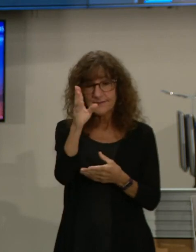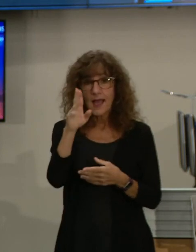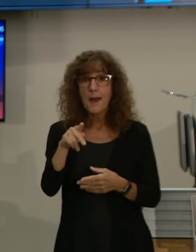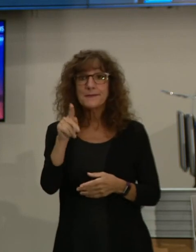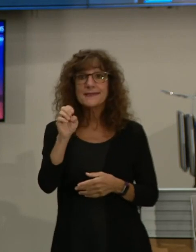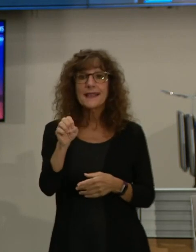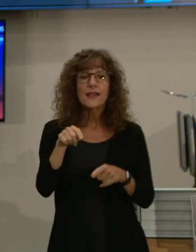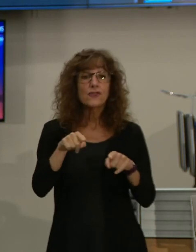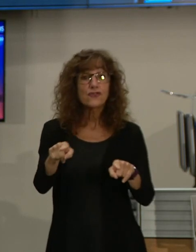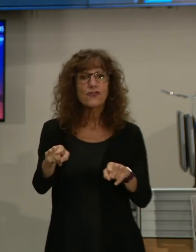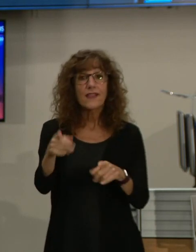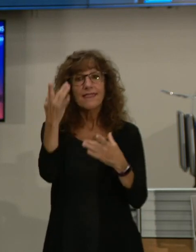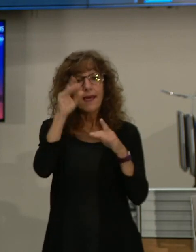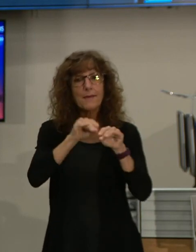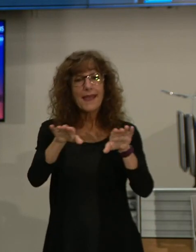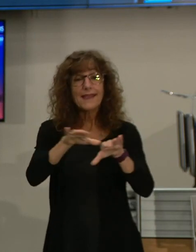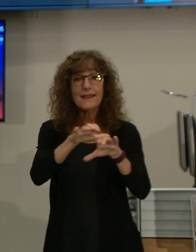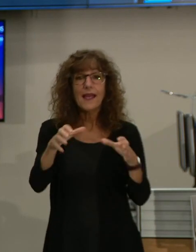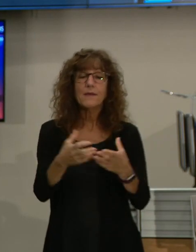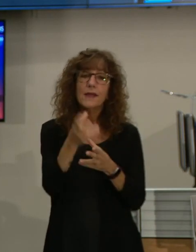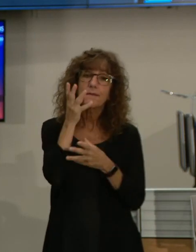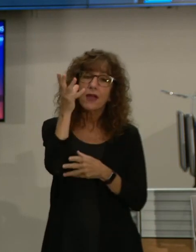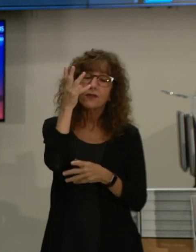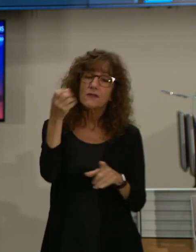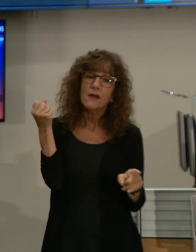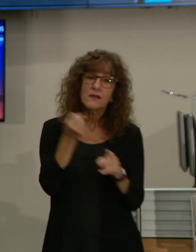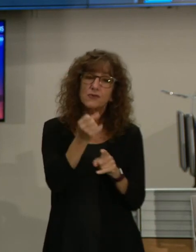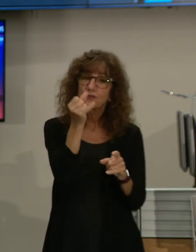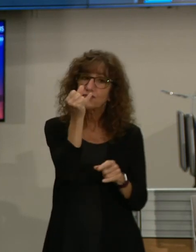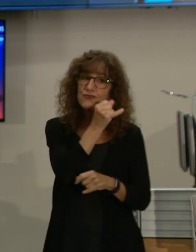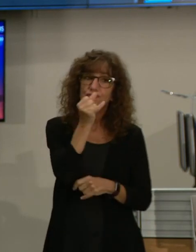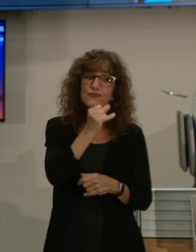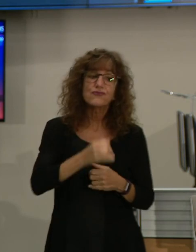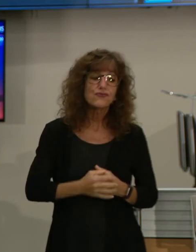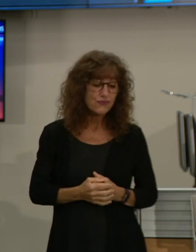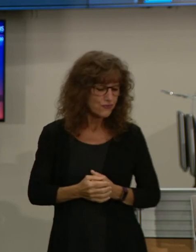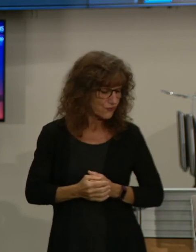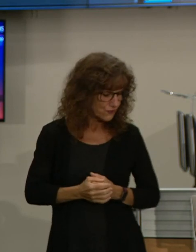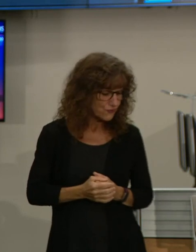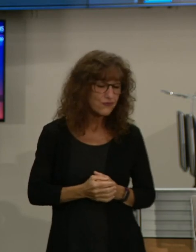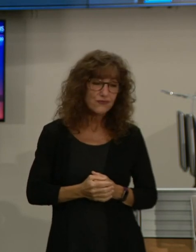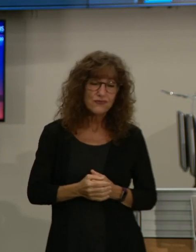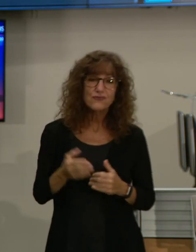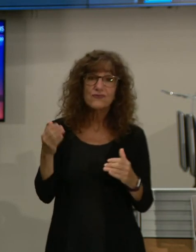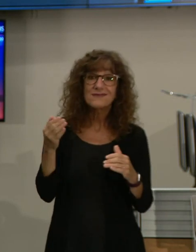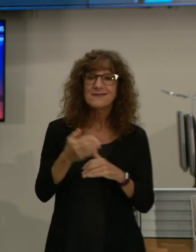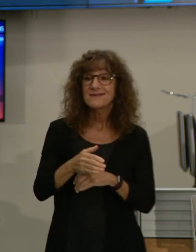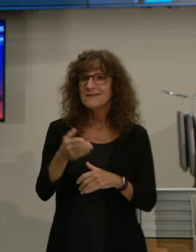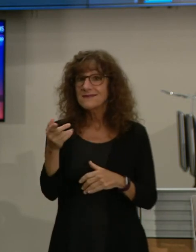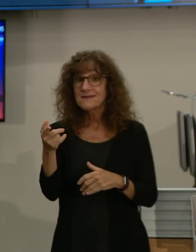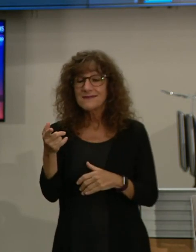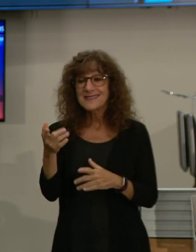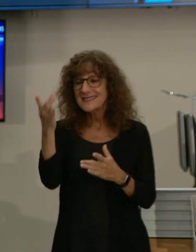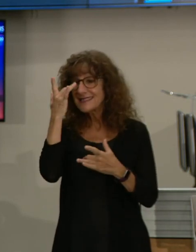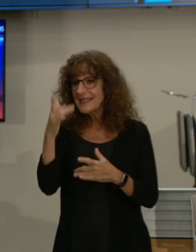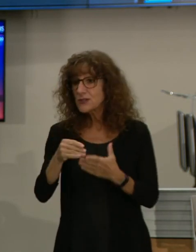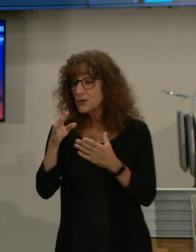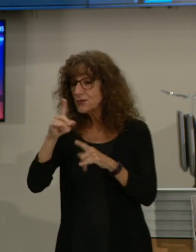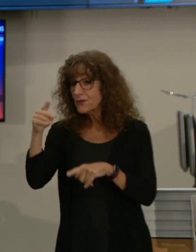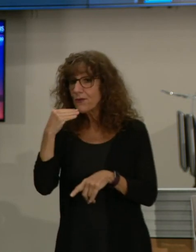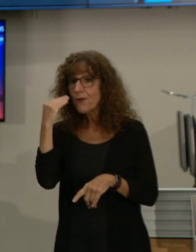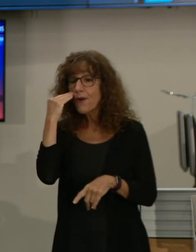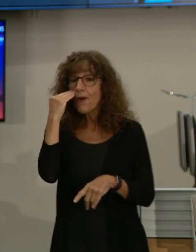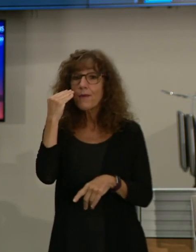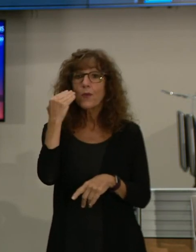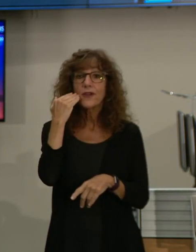During this pandemic, our parents have been hit especially hard. And after our students have been sent home, we know